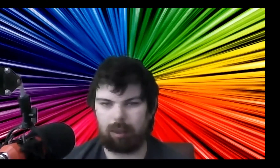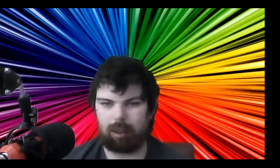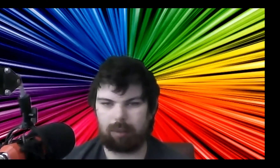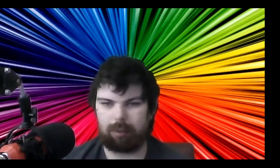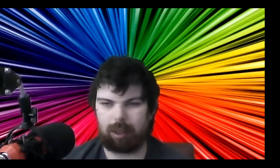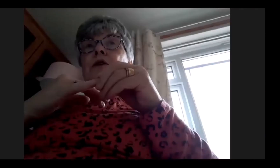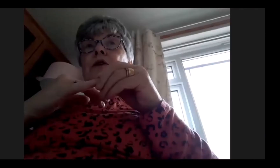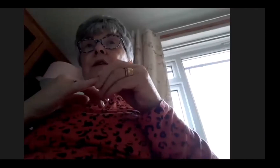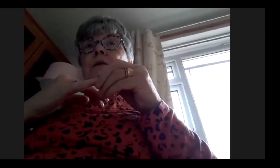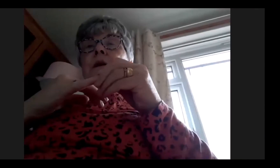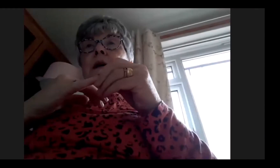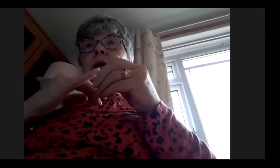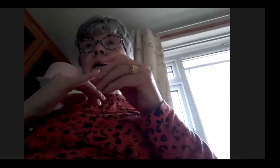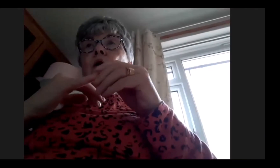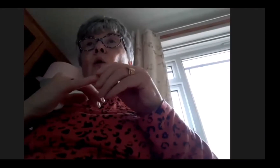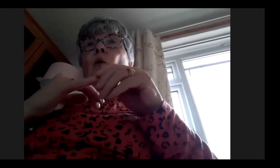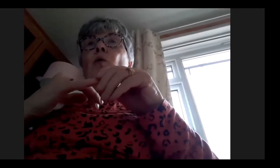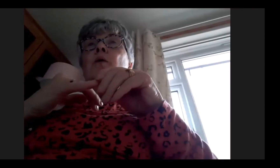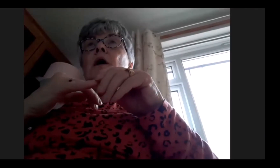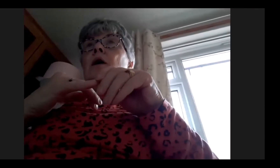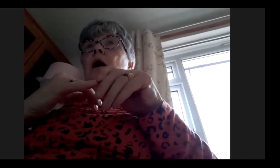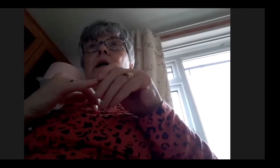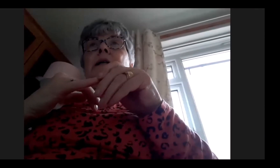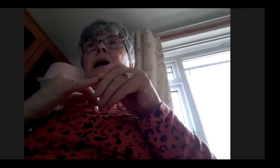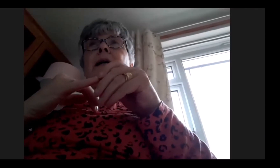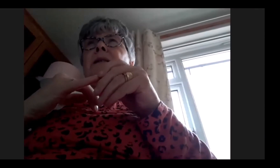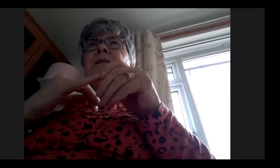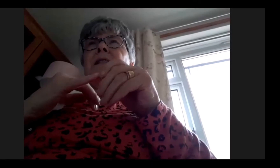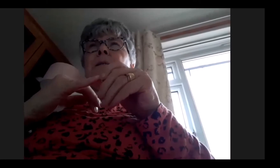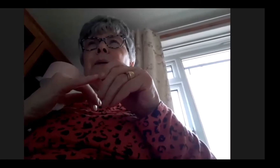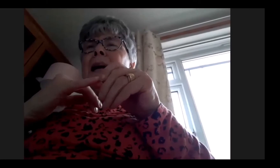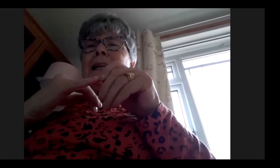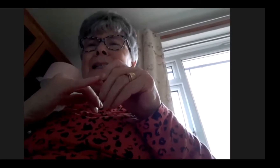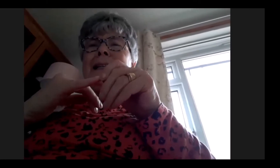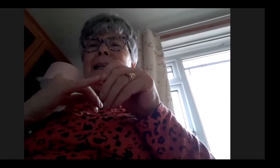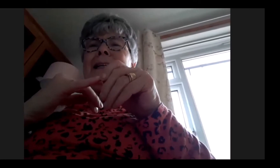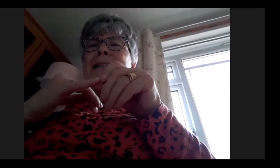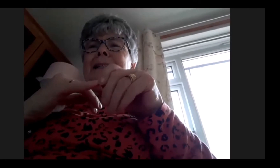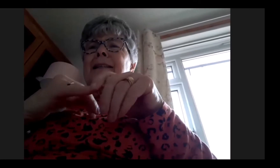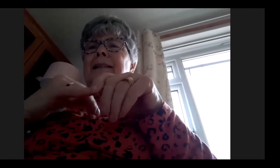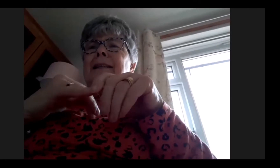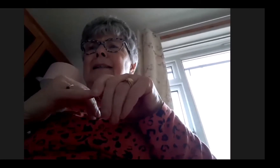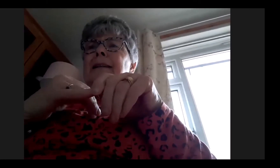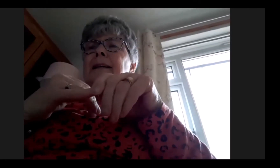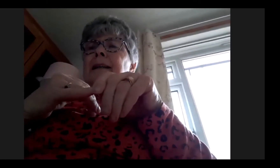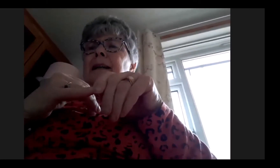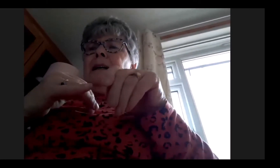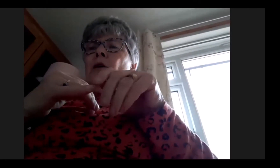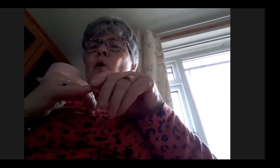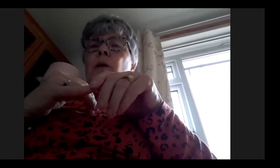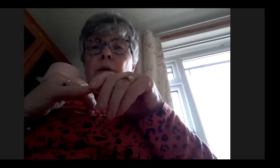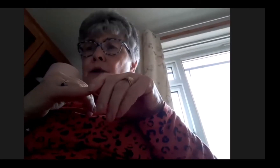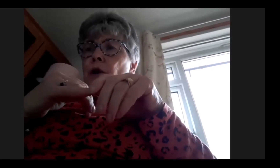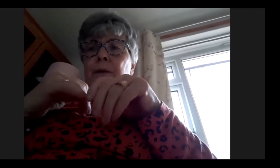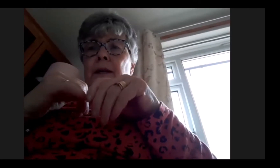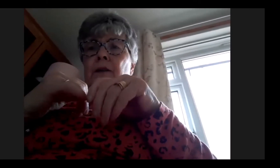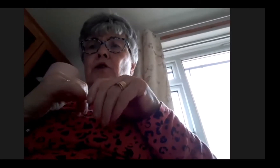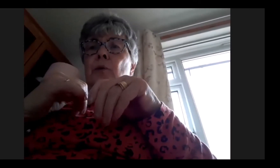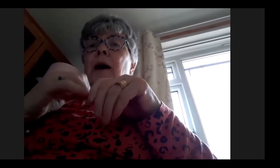And when you all like names of places and all those type of things do have to be